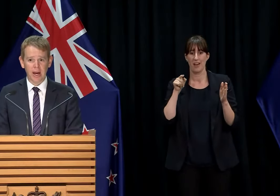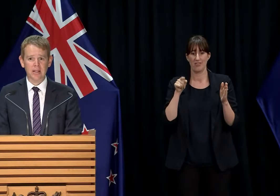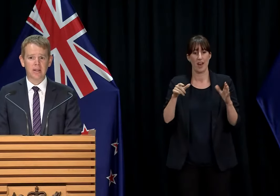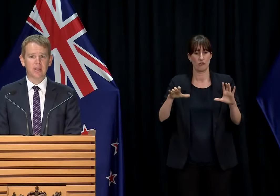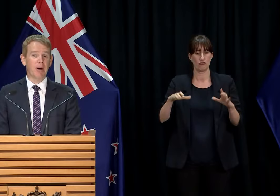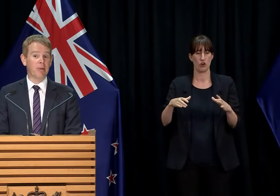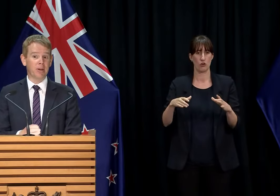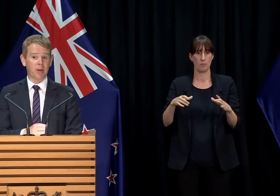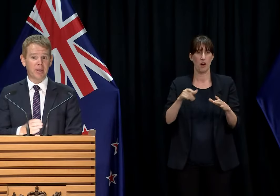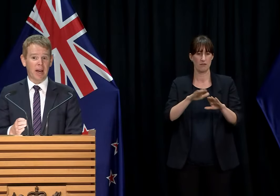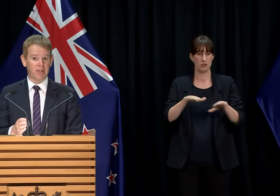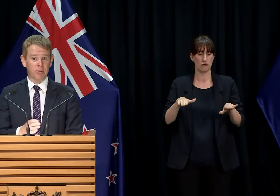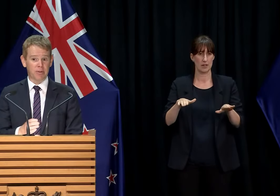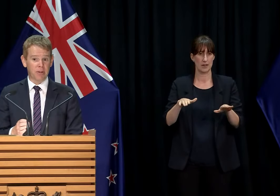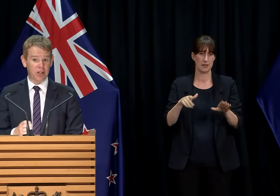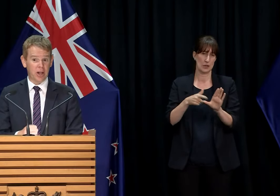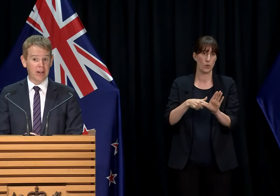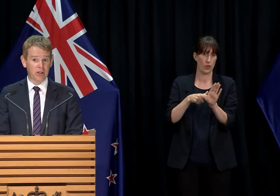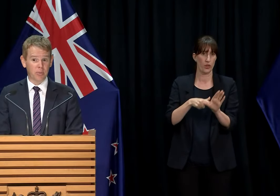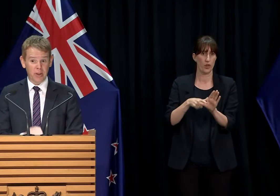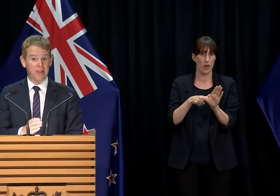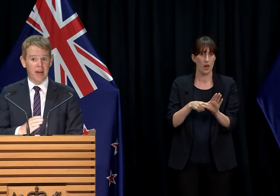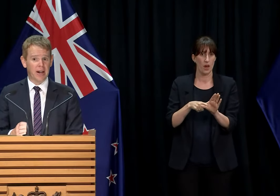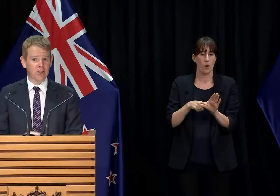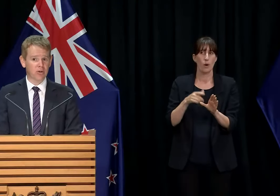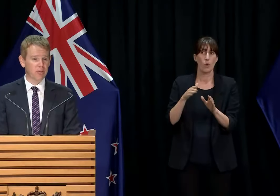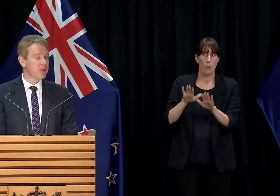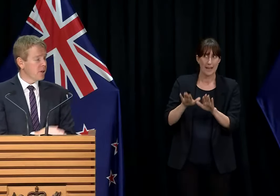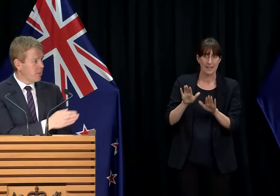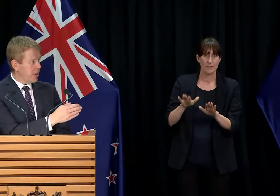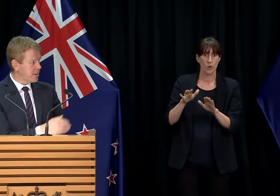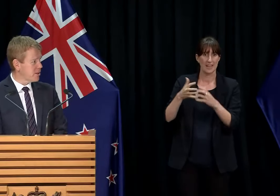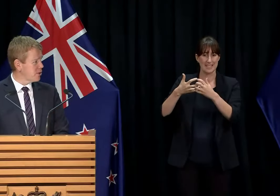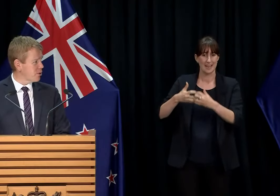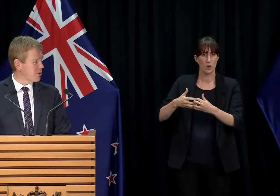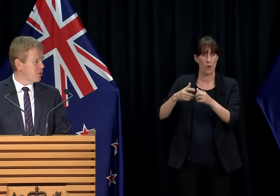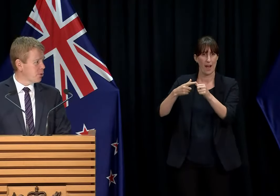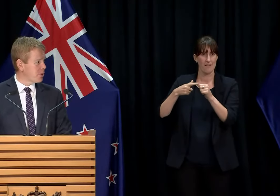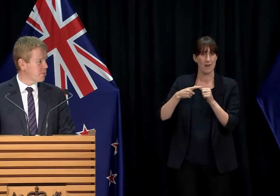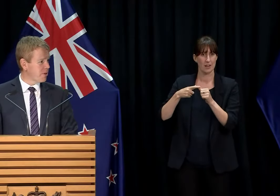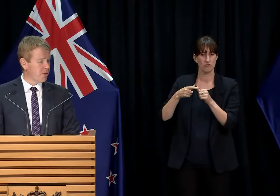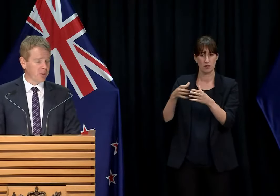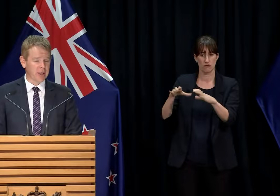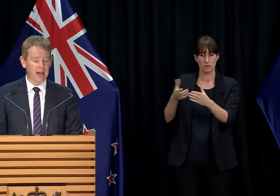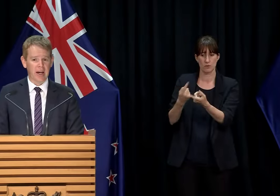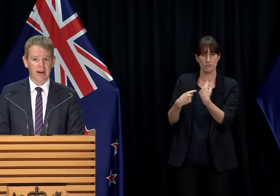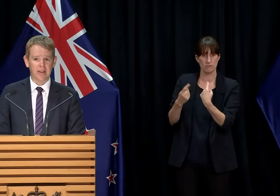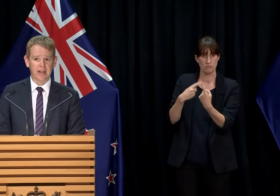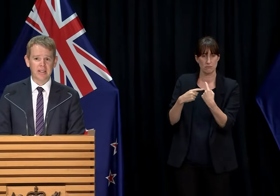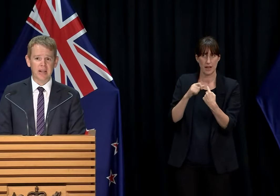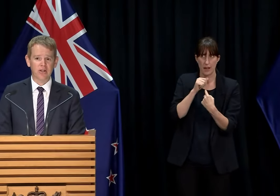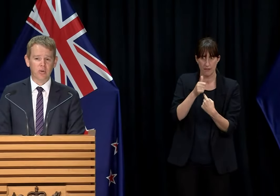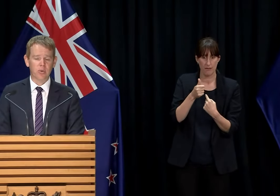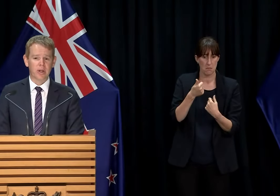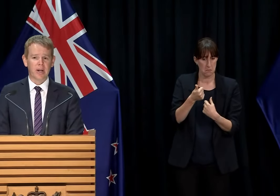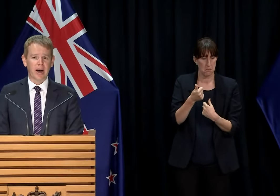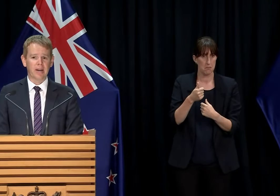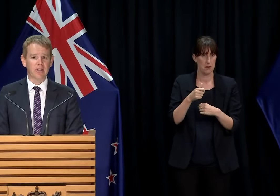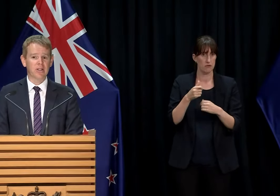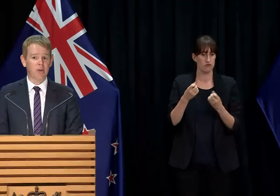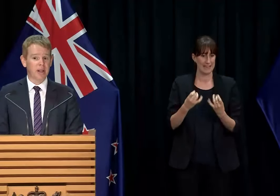experts on that. It may be that we have some differentiation within that age group. I might ask Dr. Verrill, who's been following the